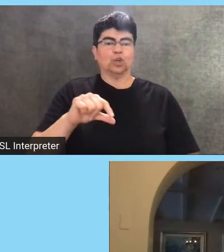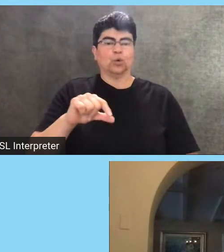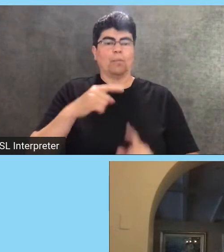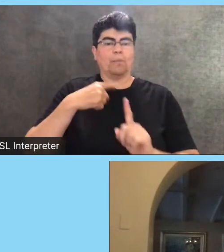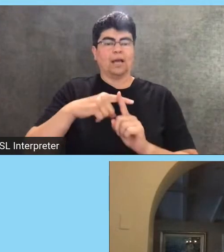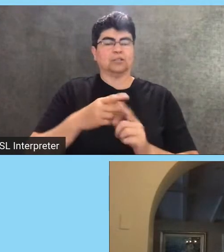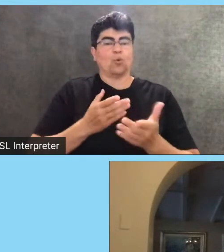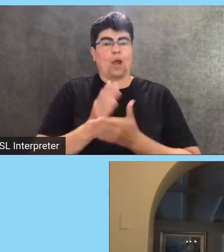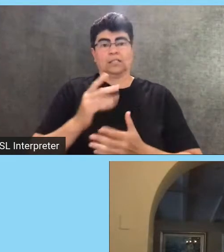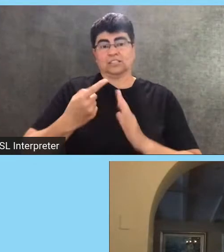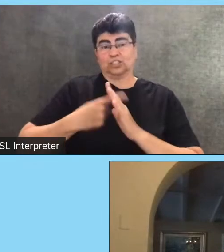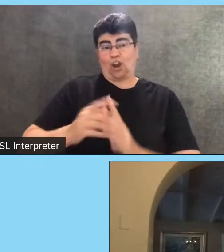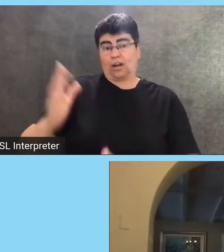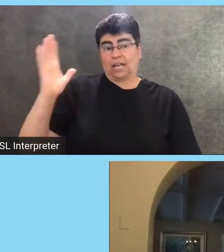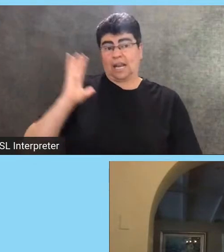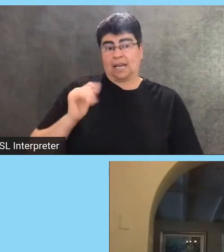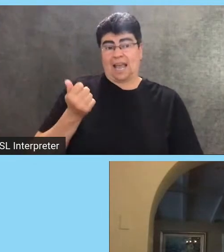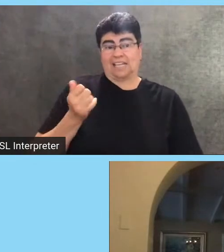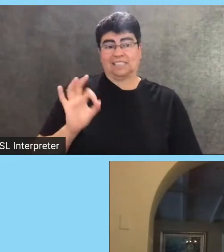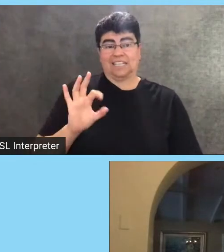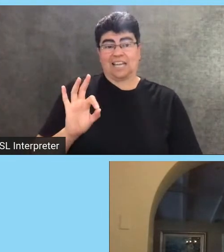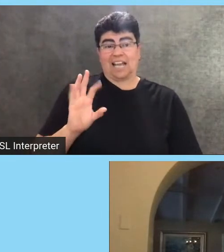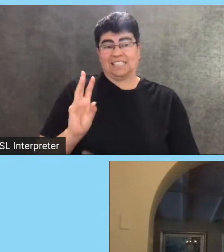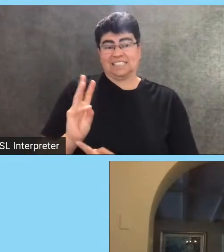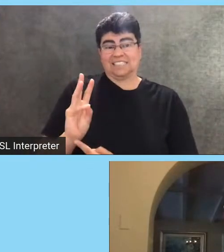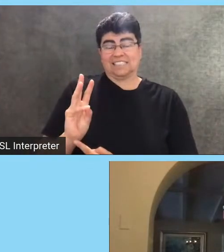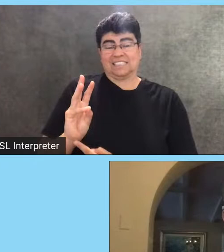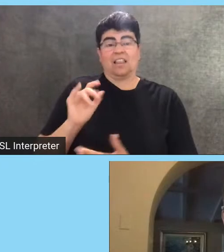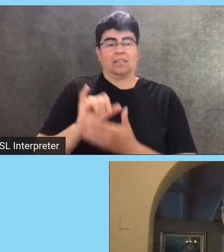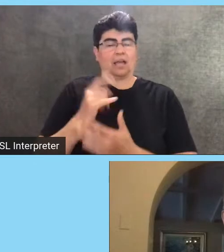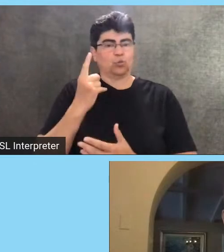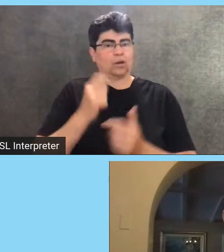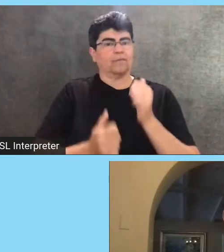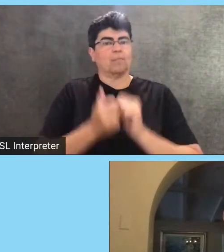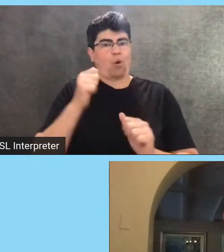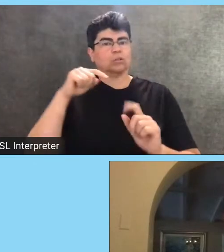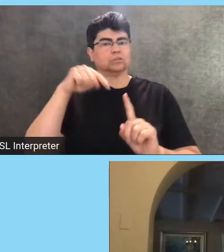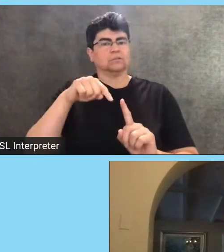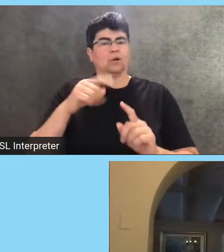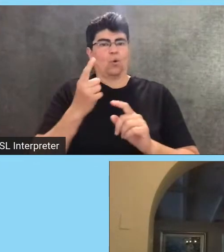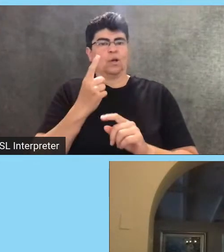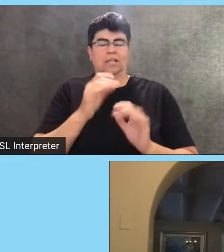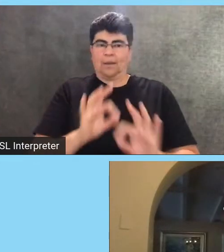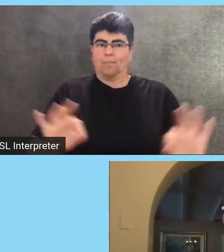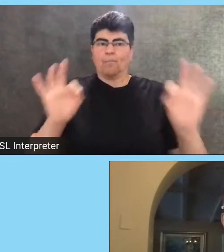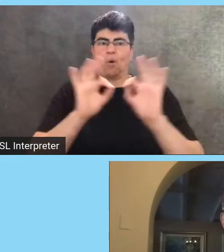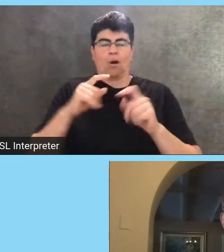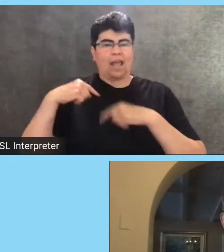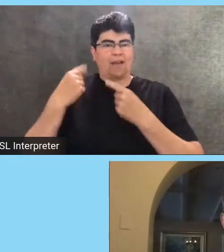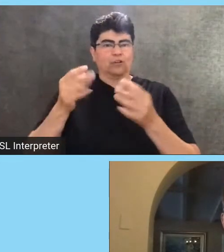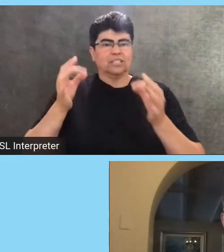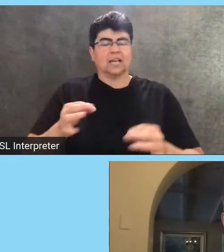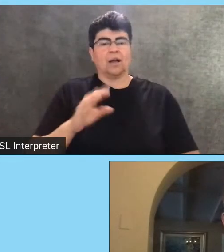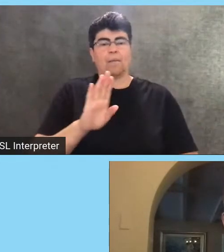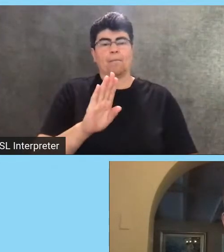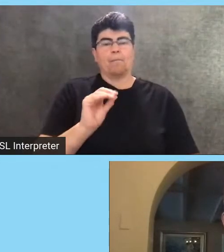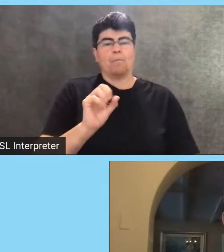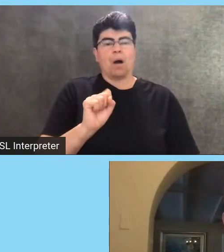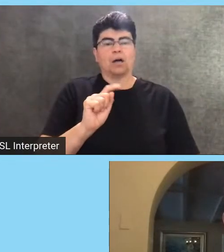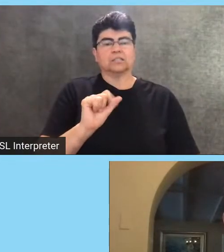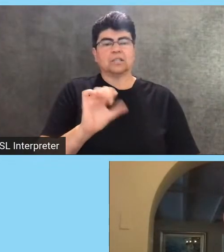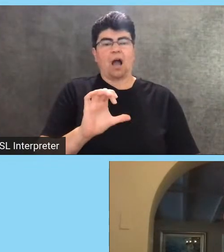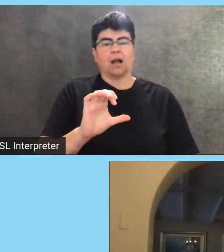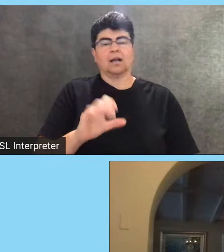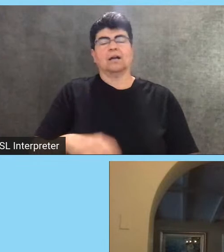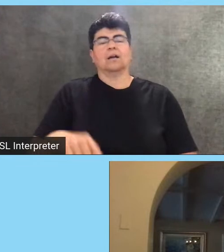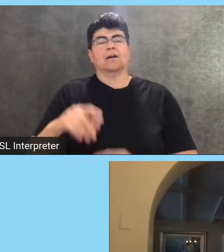starting back in 1996. And this is probably one of the most important ones ever decided. in a case called Bostock versus Clayton